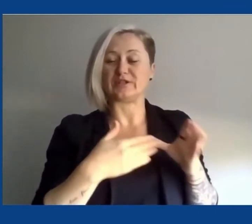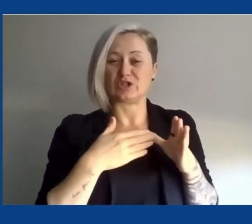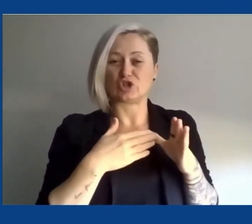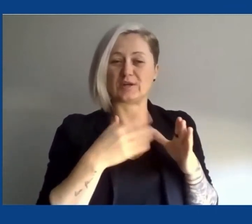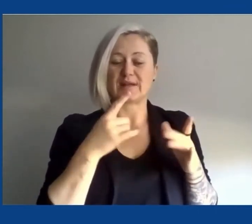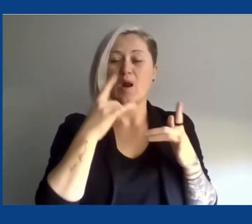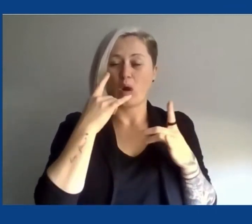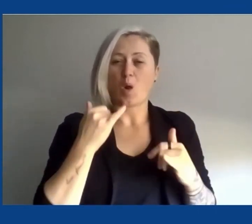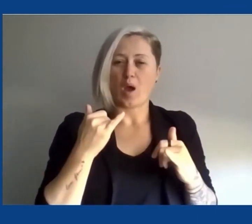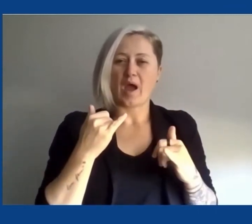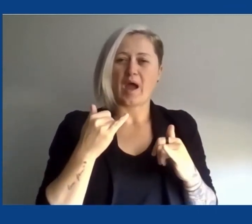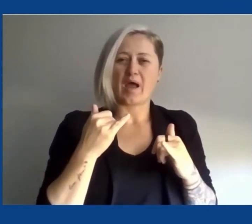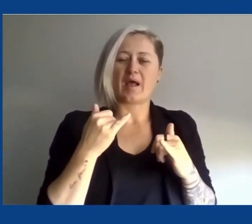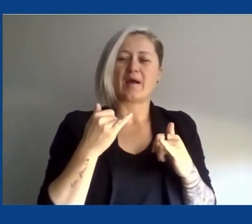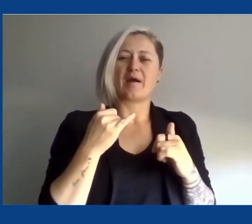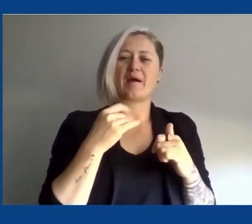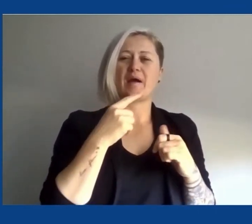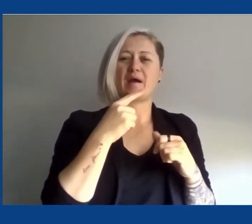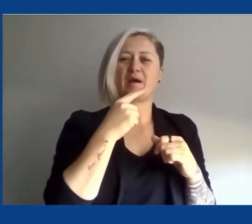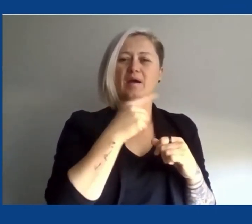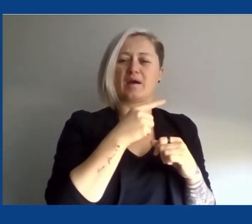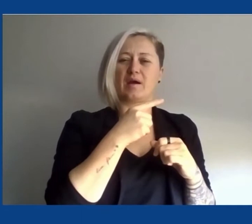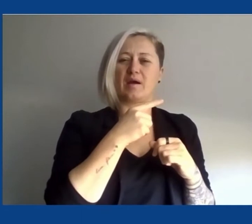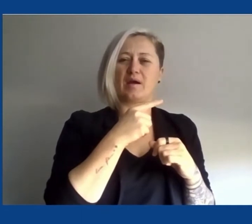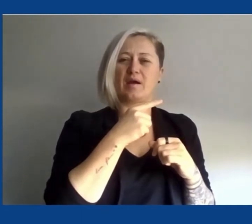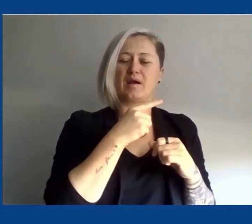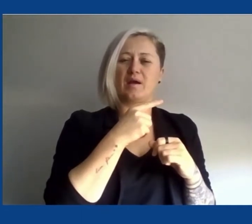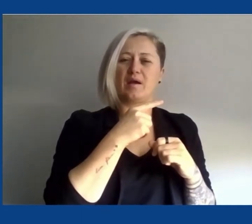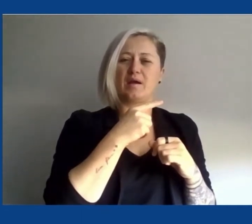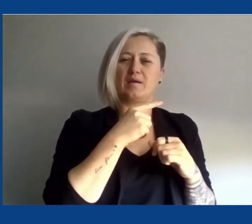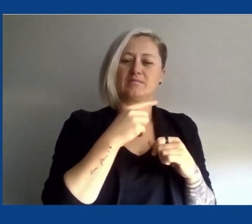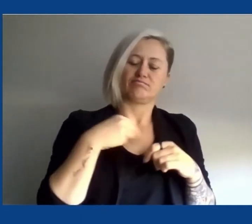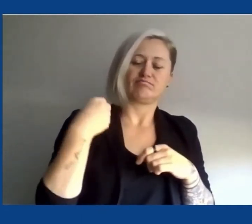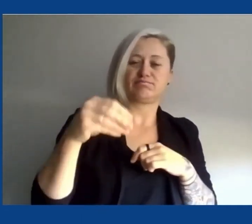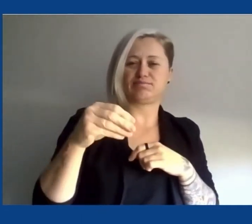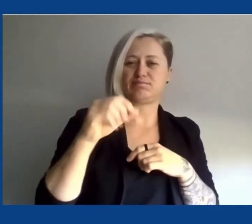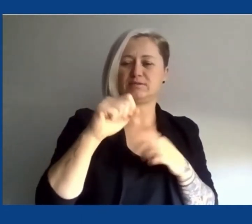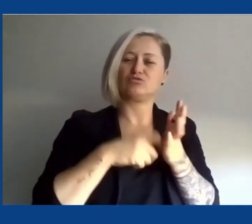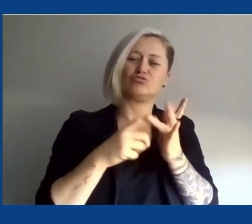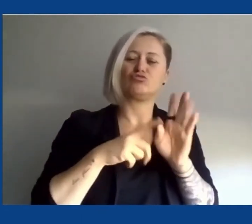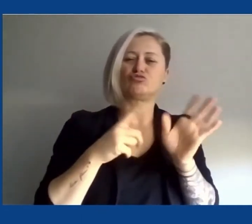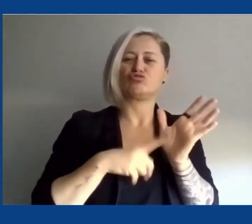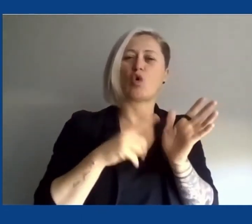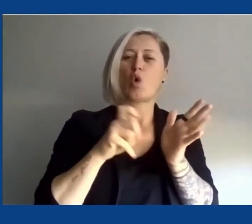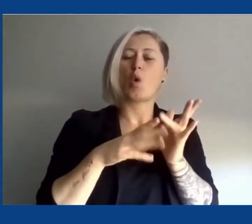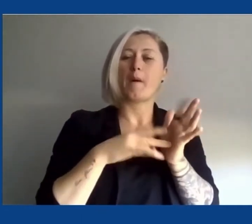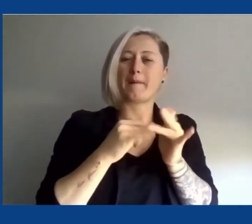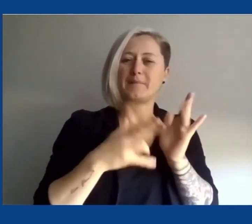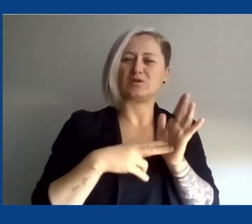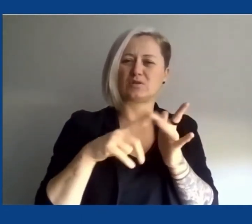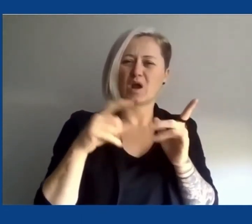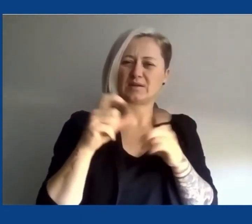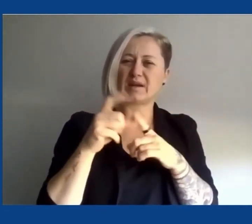lawyer, produced his Royal Commission ID and advised that we'd both